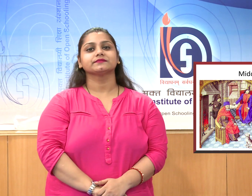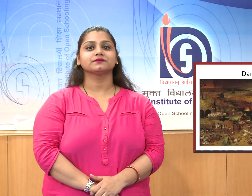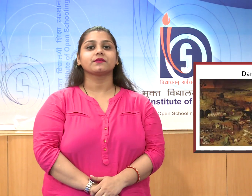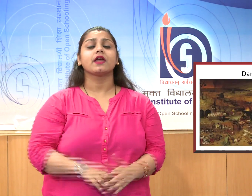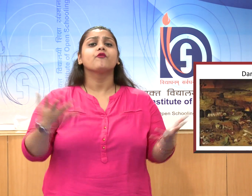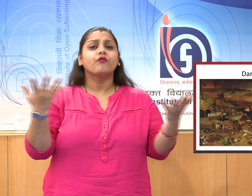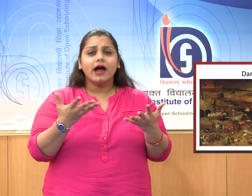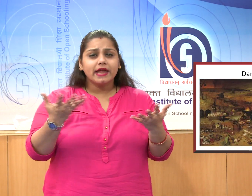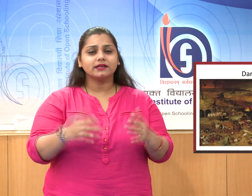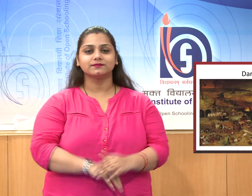because